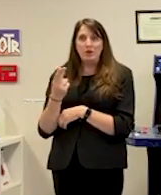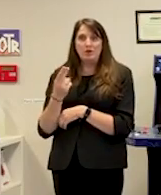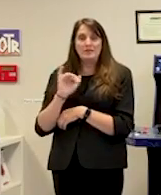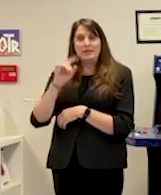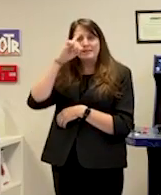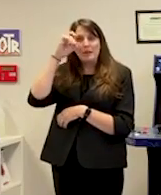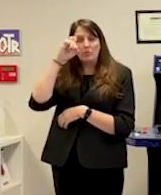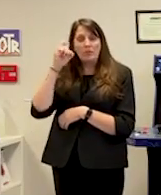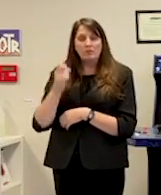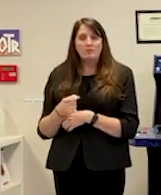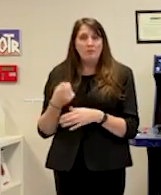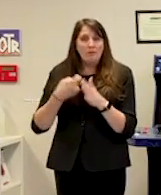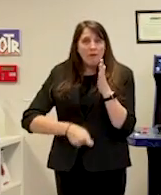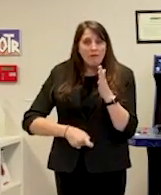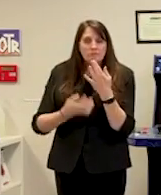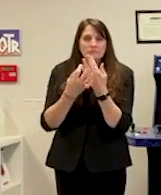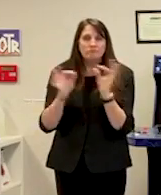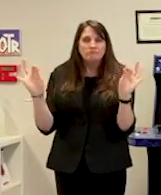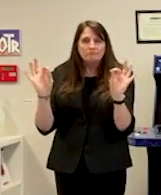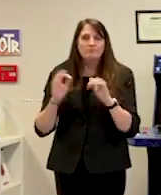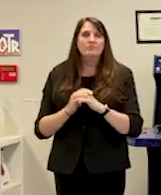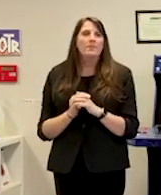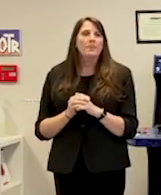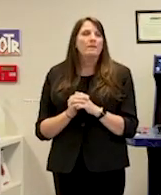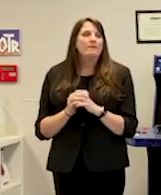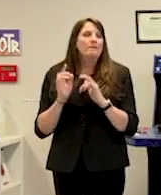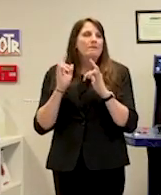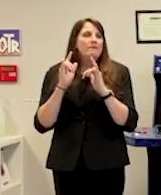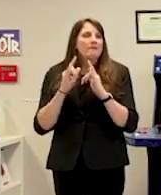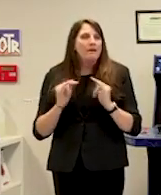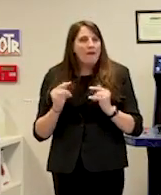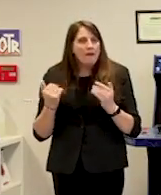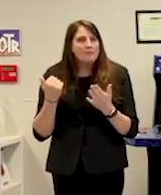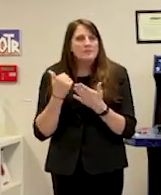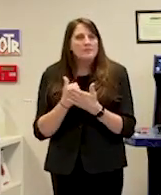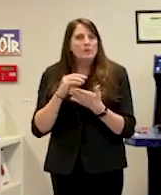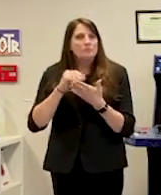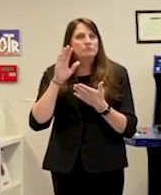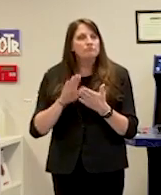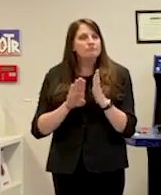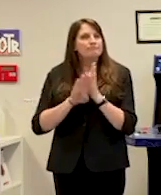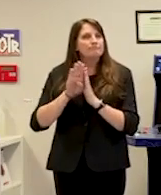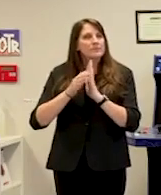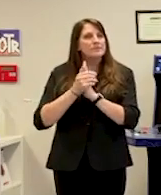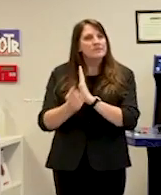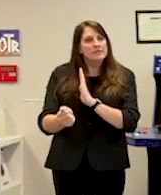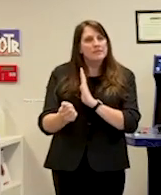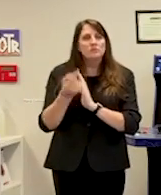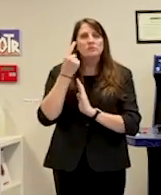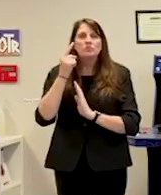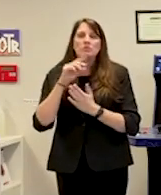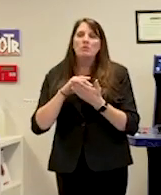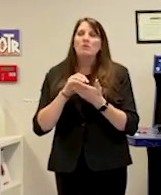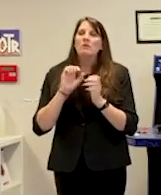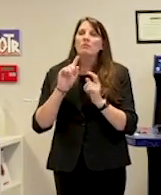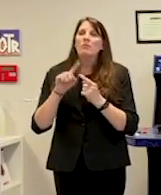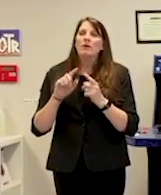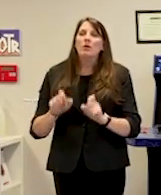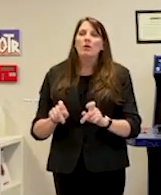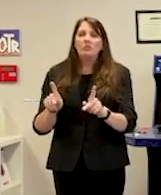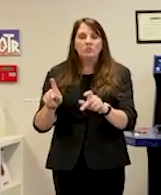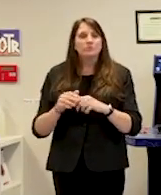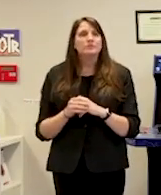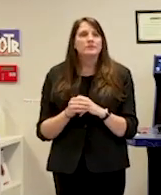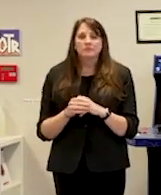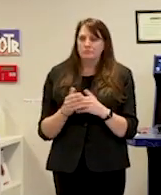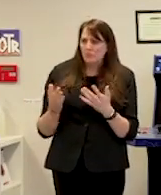charge. These camps help students develop skills to learn about opportunities and opportunities